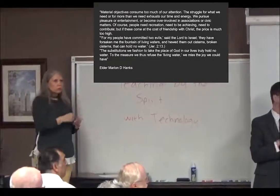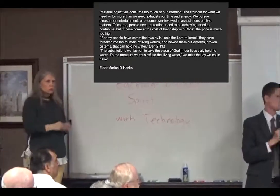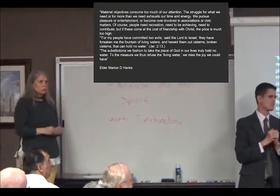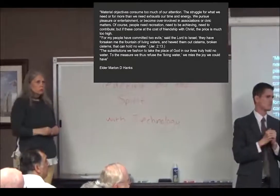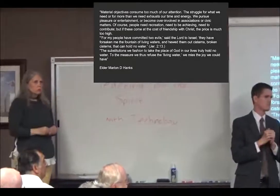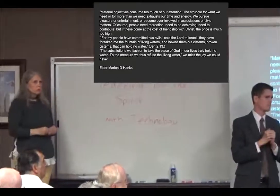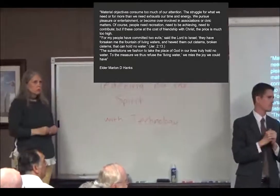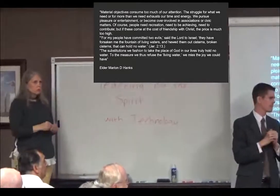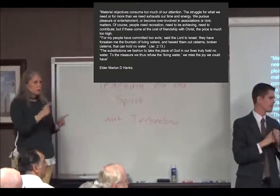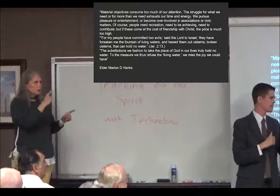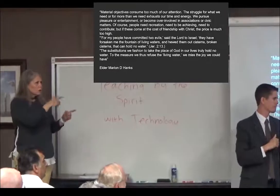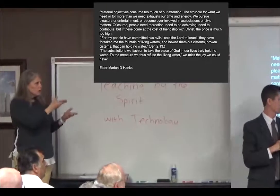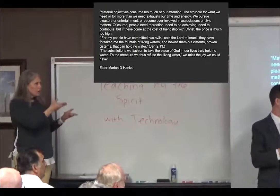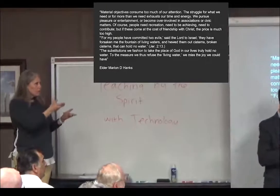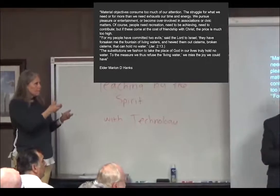Why don't we ask up here, what do you guys think?